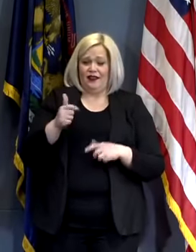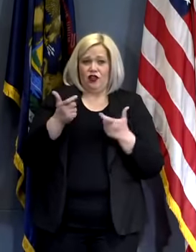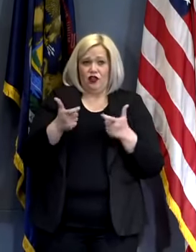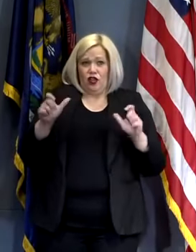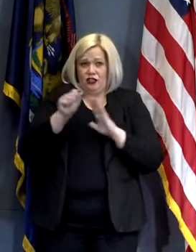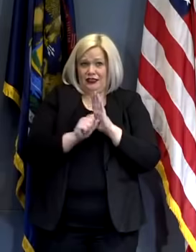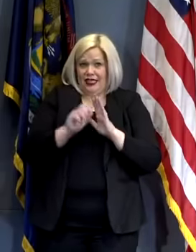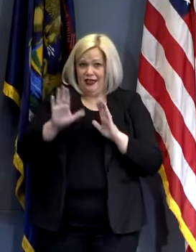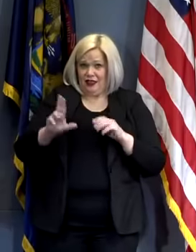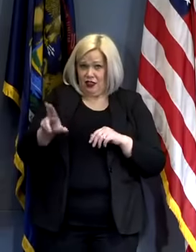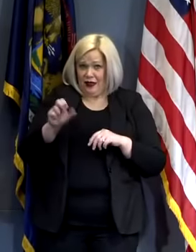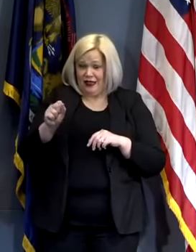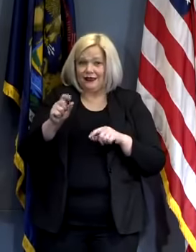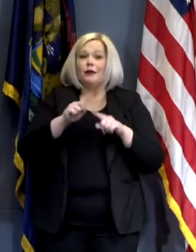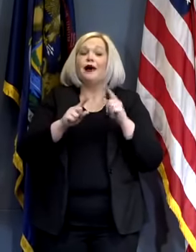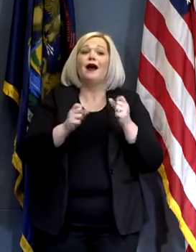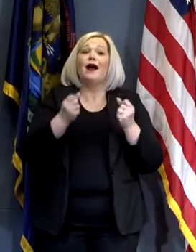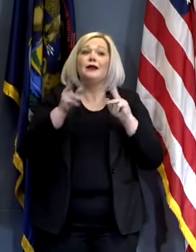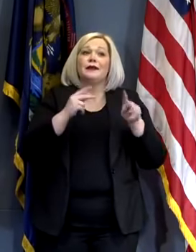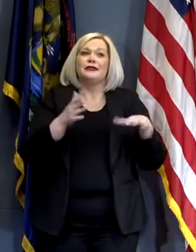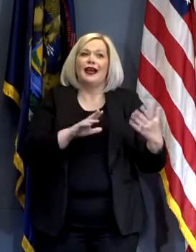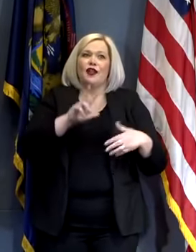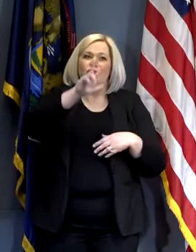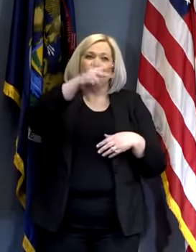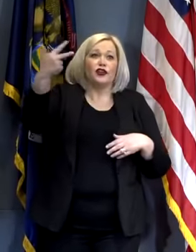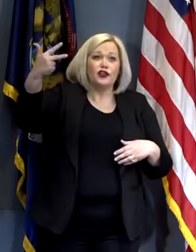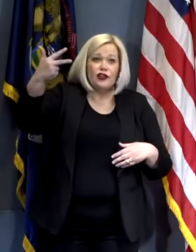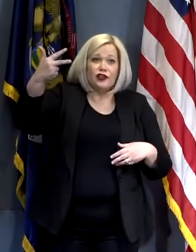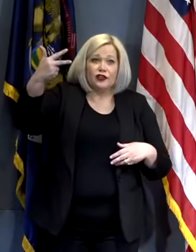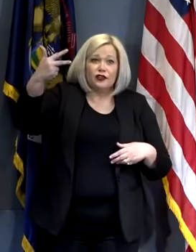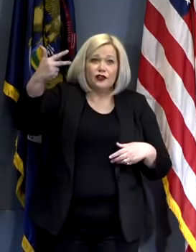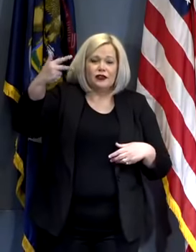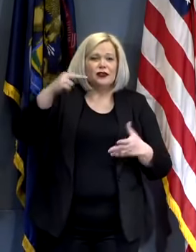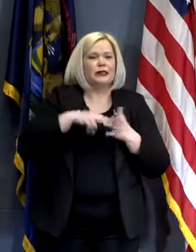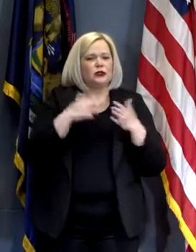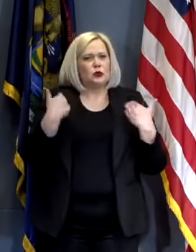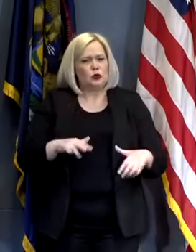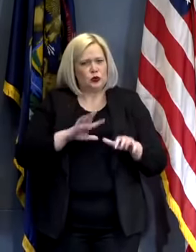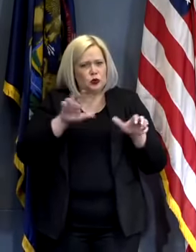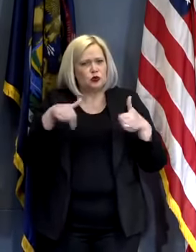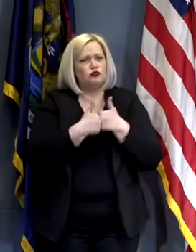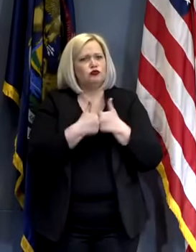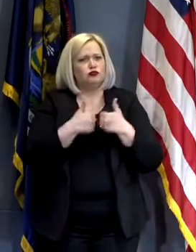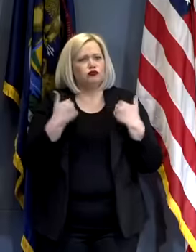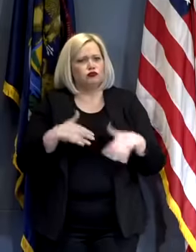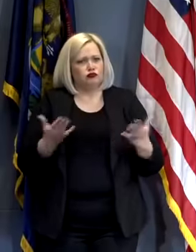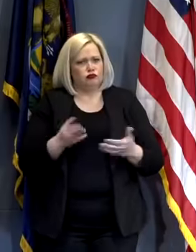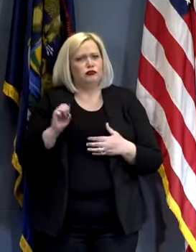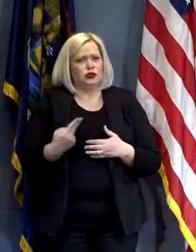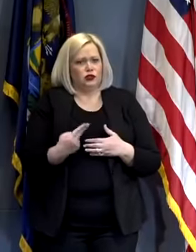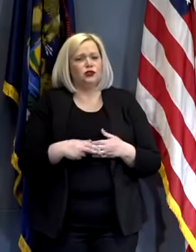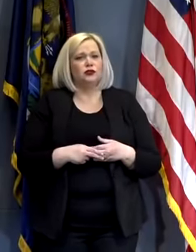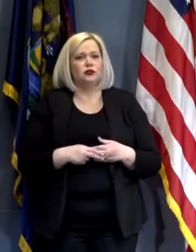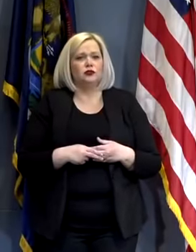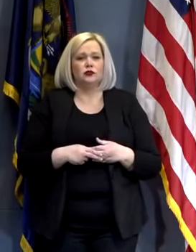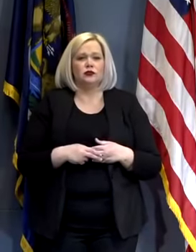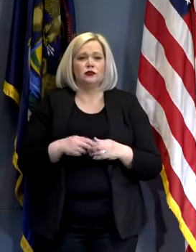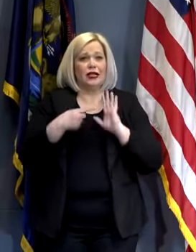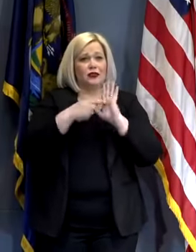we've got the third highest death toll. That tells you we've got a uniquely tough problem that we are confronting. I showed you the map